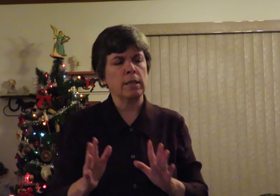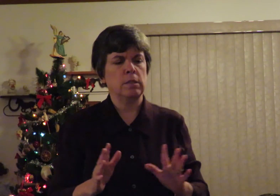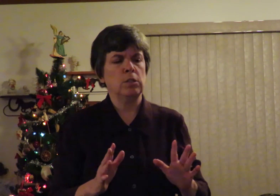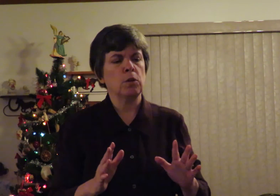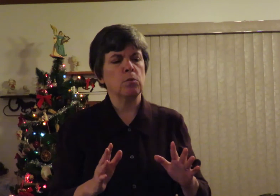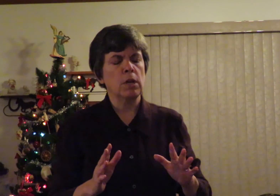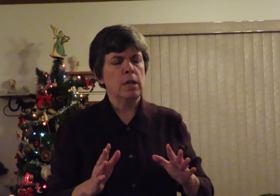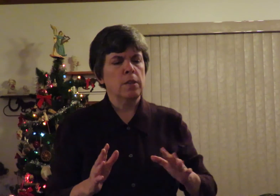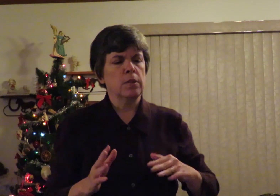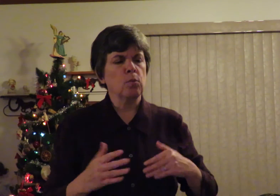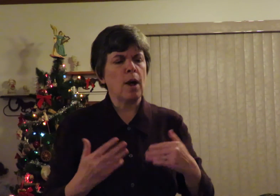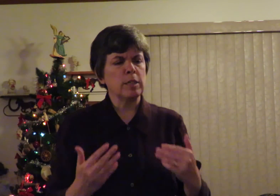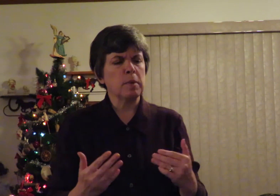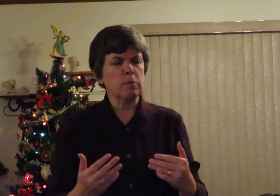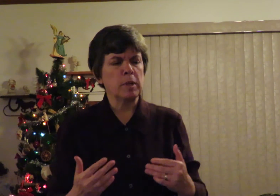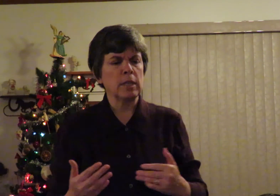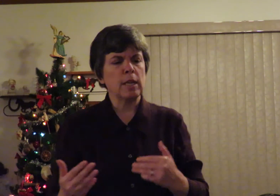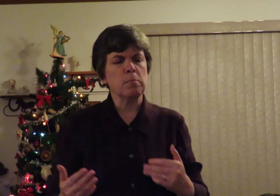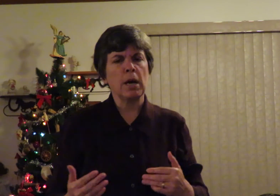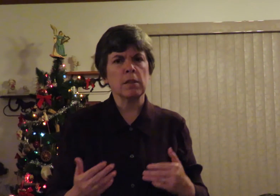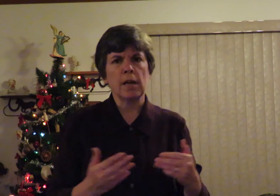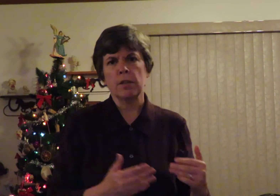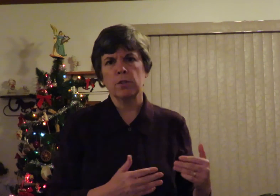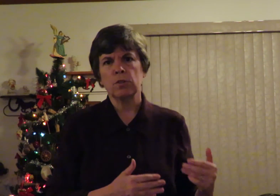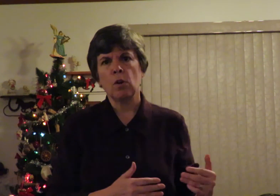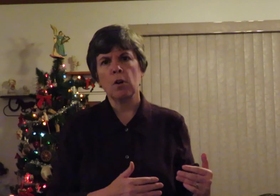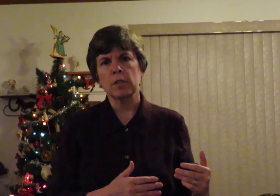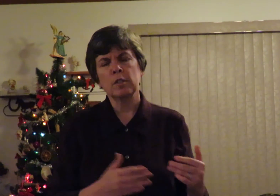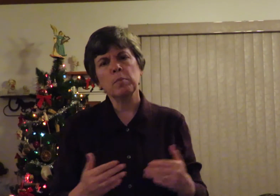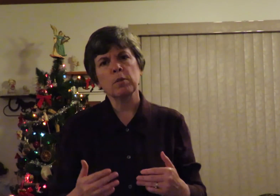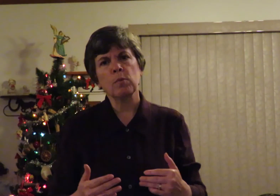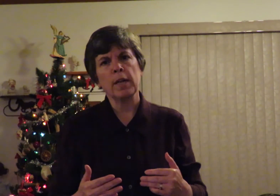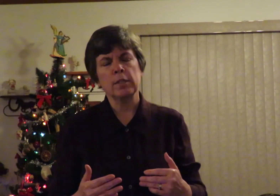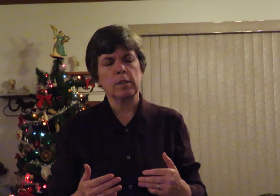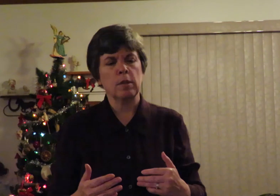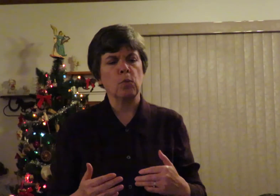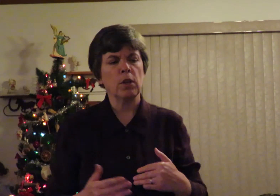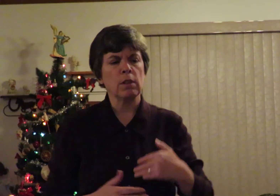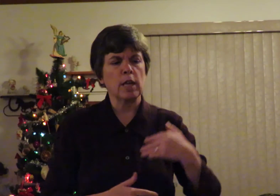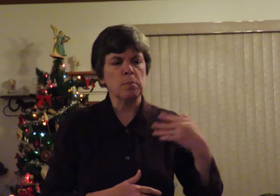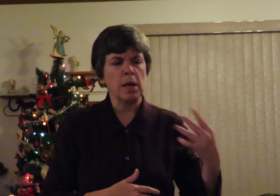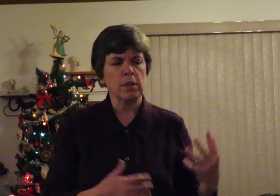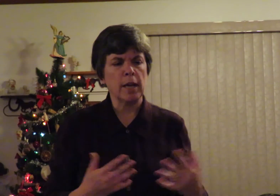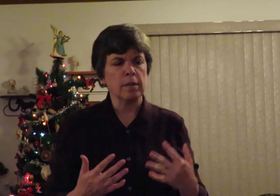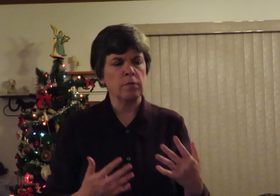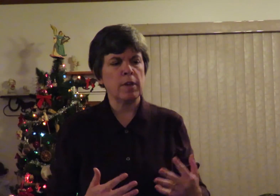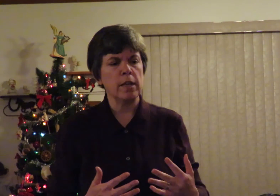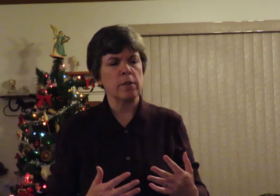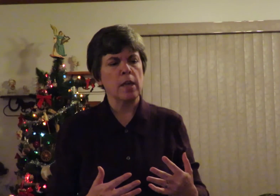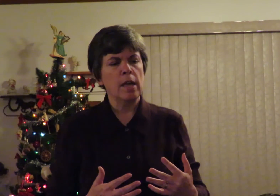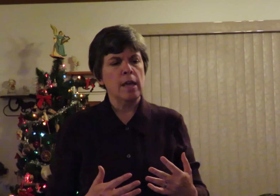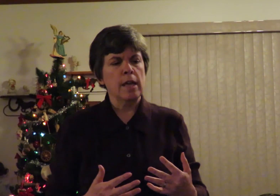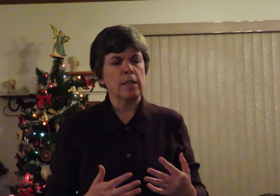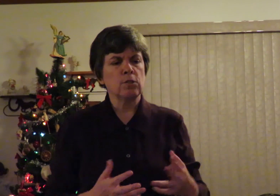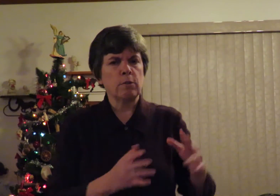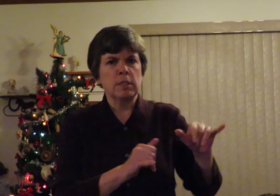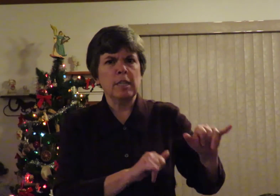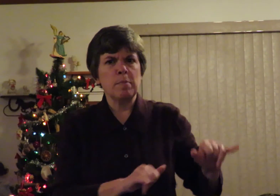likewise, that the wise men were being led by the light of the star in a similar way that we are led by the light of faith. And so I was thinking about